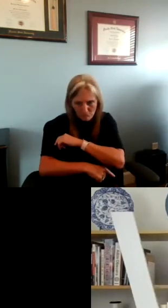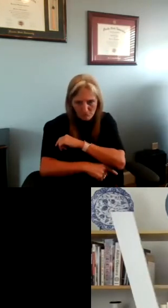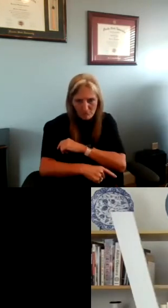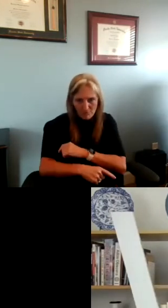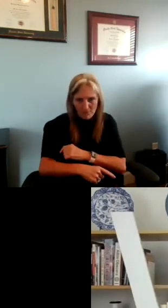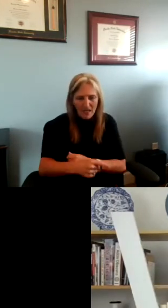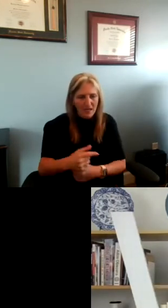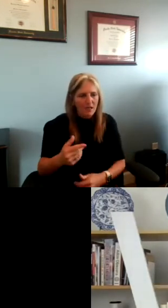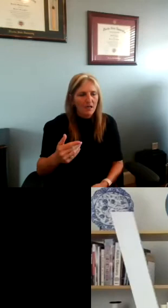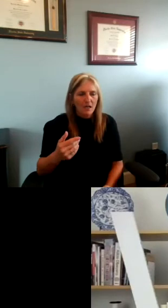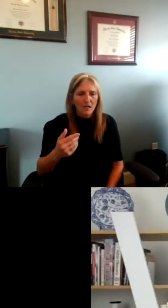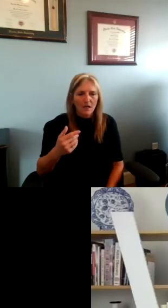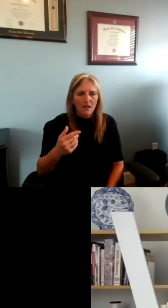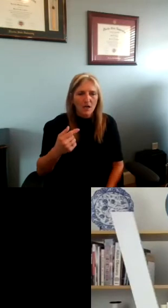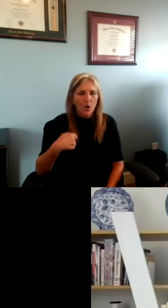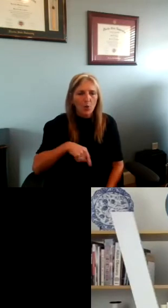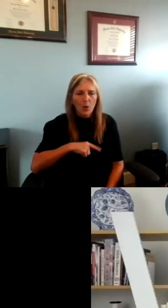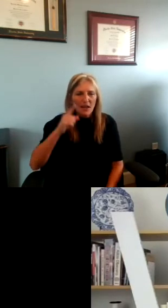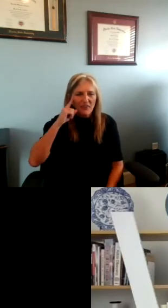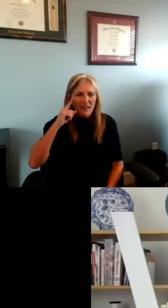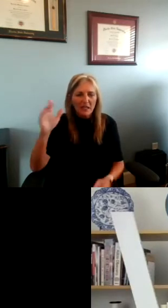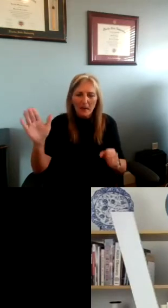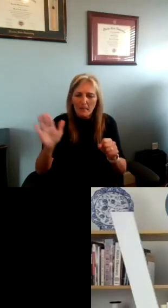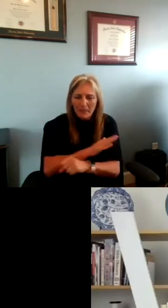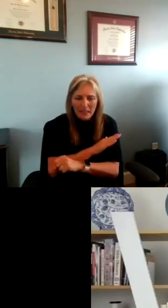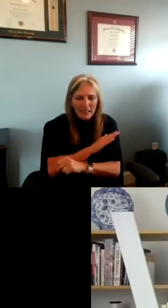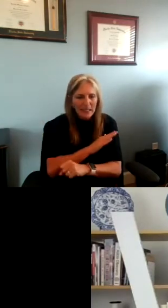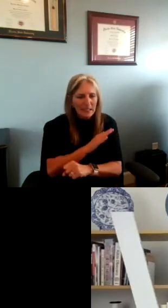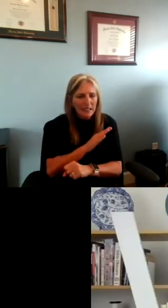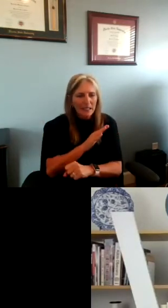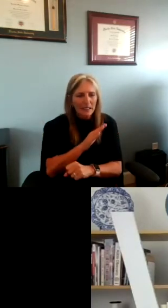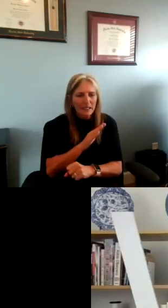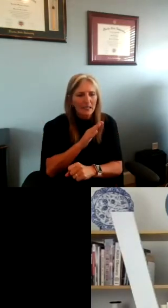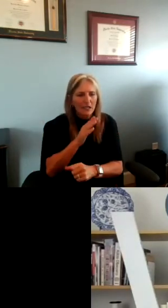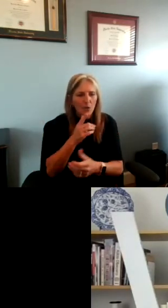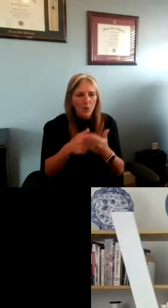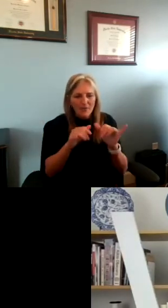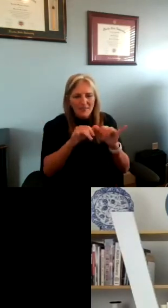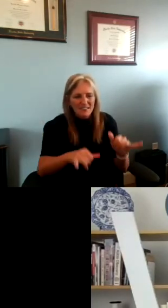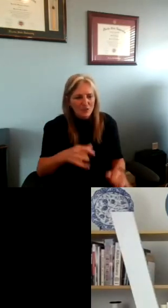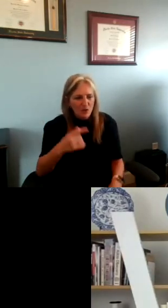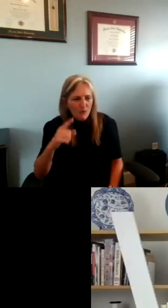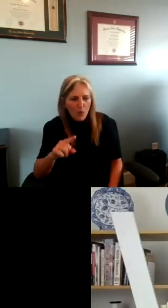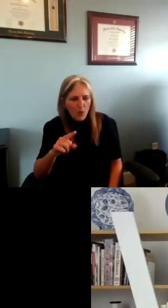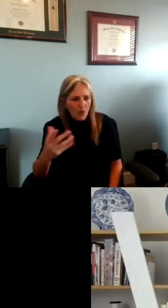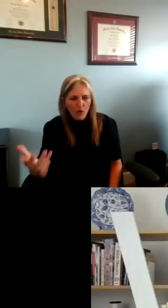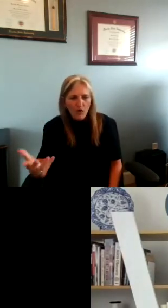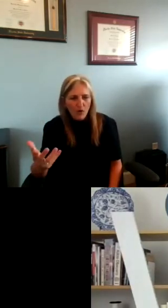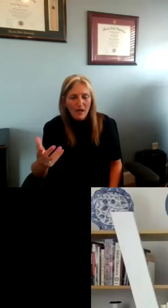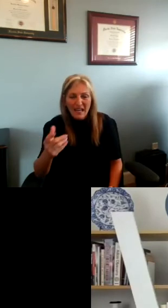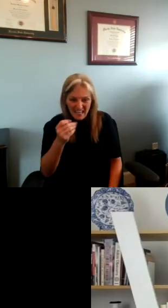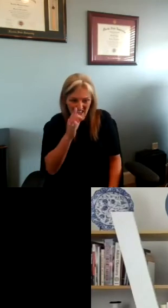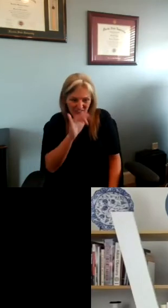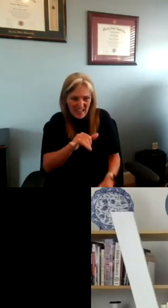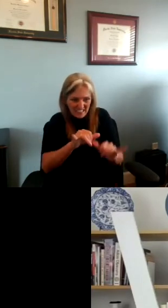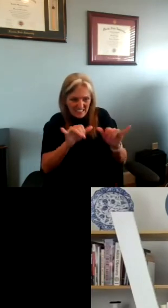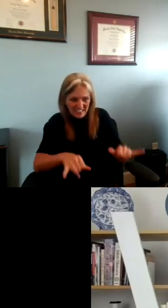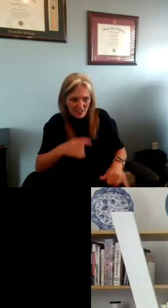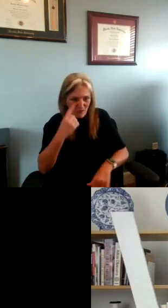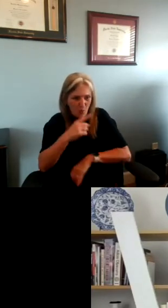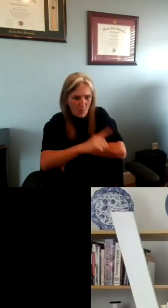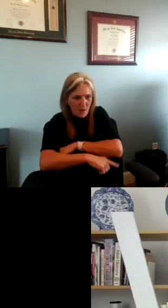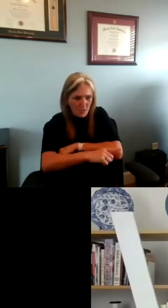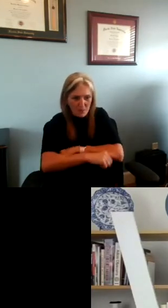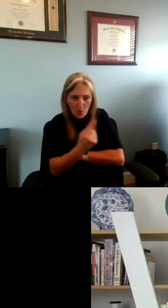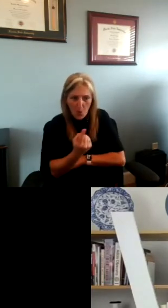Rethink entirely what the system is for. As long as we think it's for punishment, there's not that opportunity to